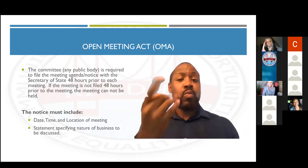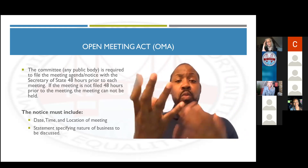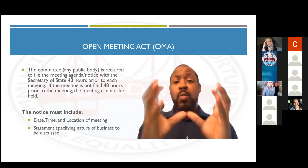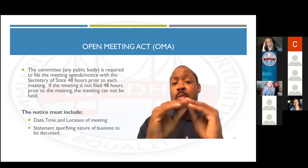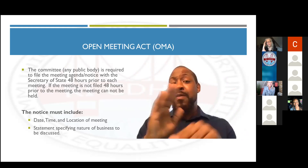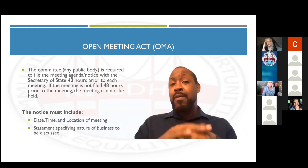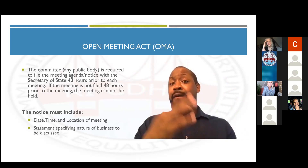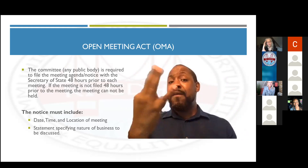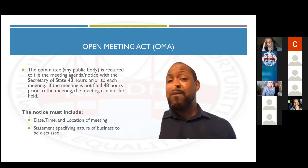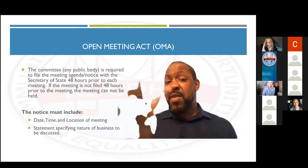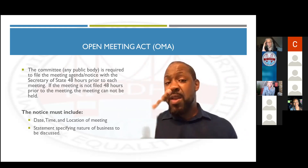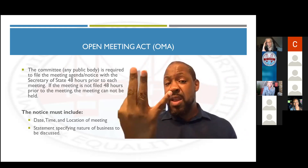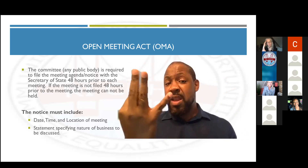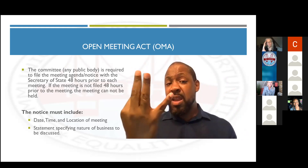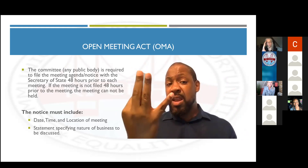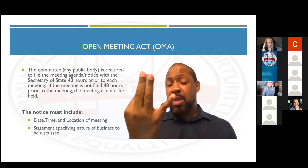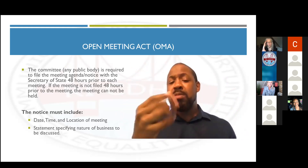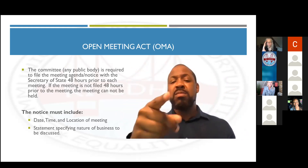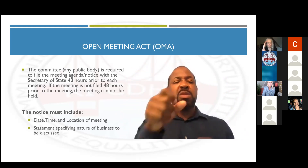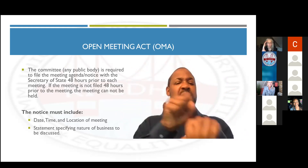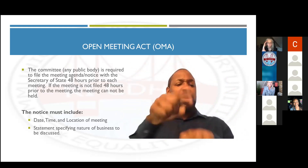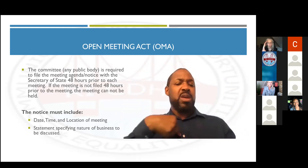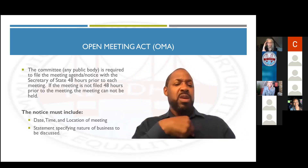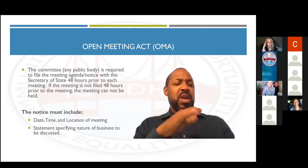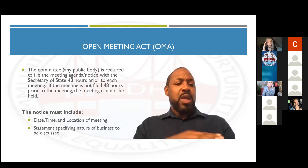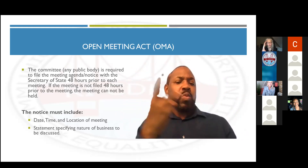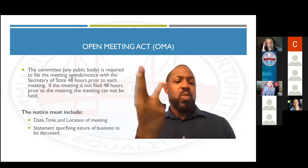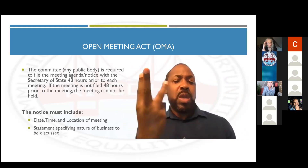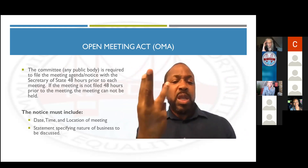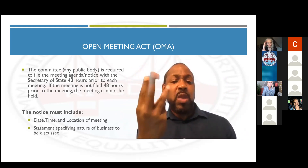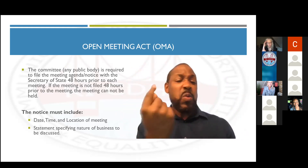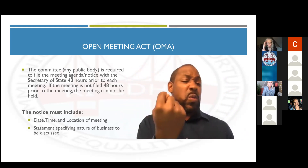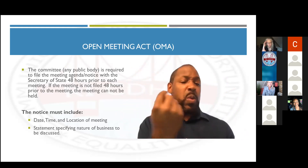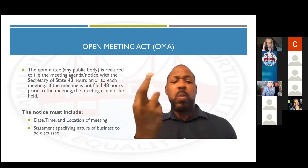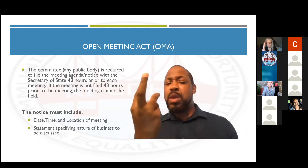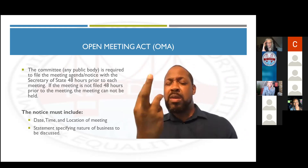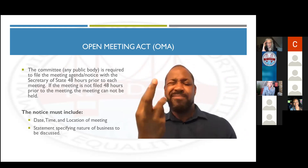So if it's going to be Wednesday, we need to know by the Friday prior or that Monday before the close of business.